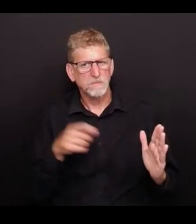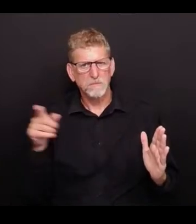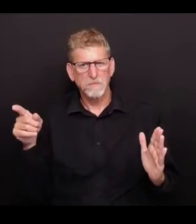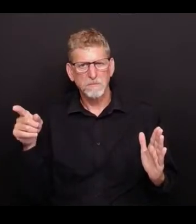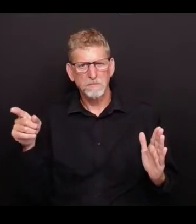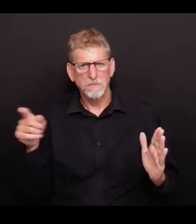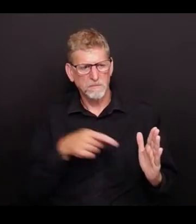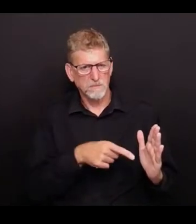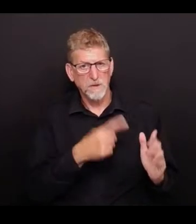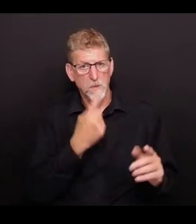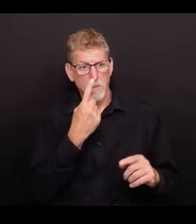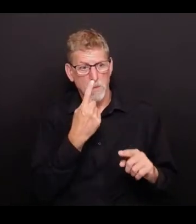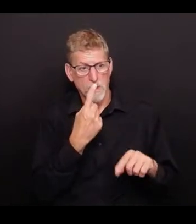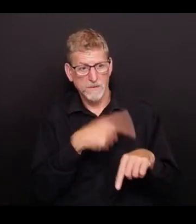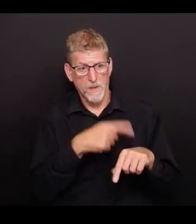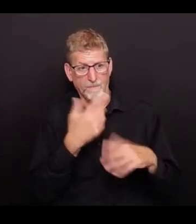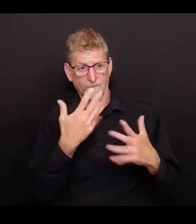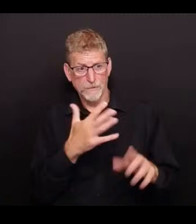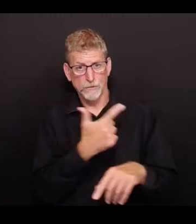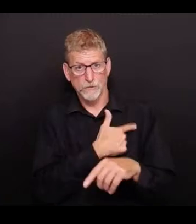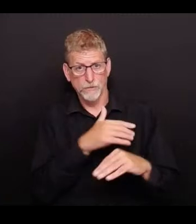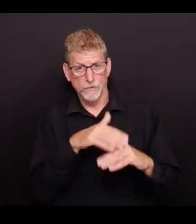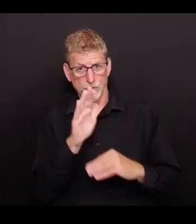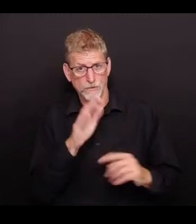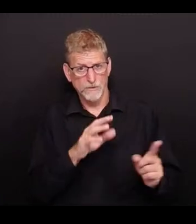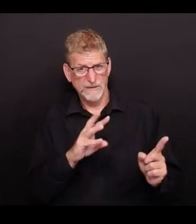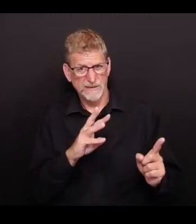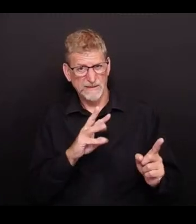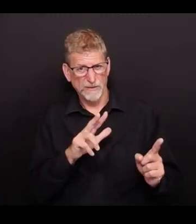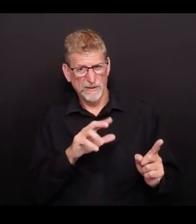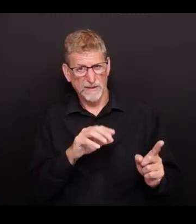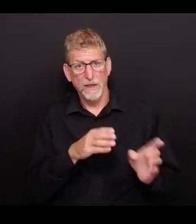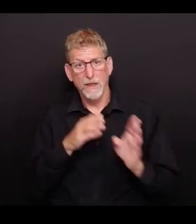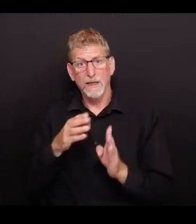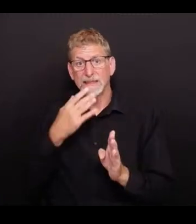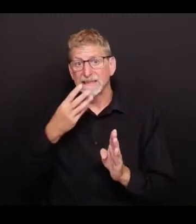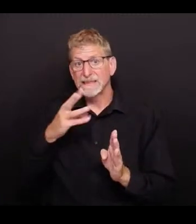63.7% have had one dose and